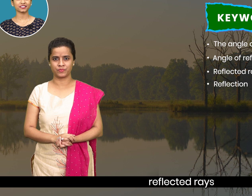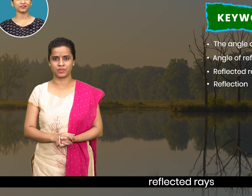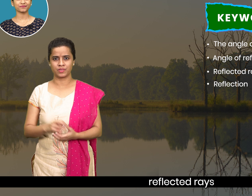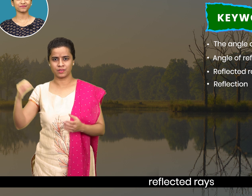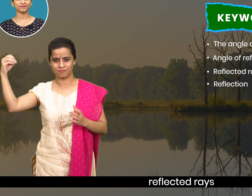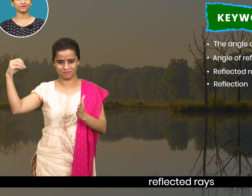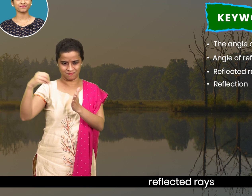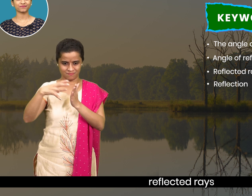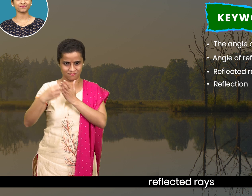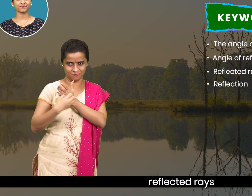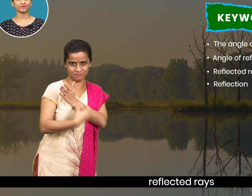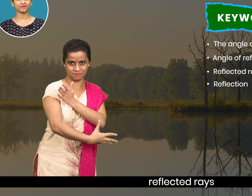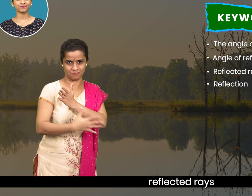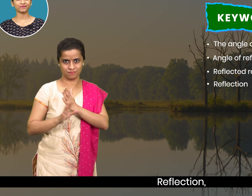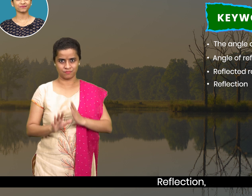reflection,